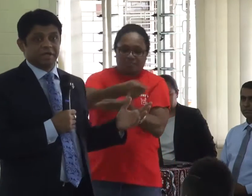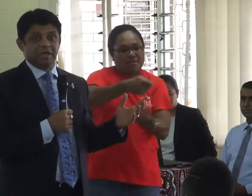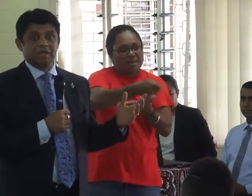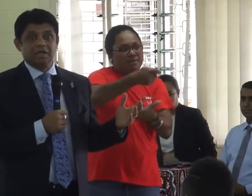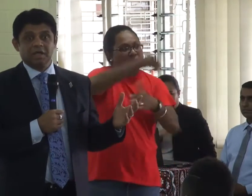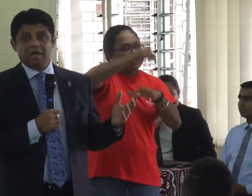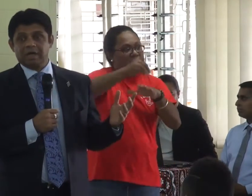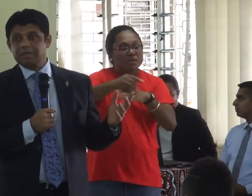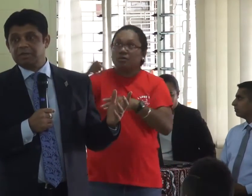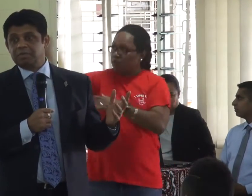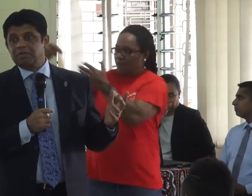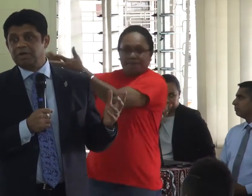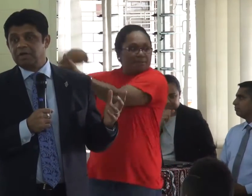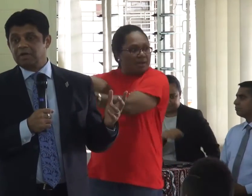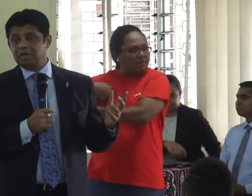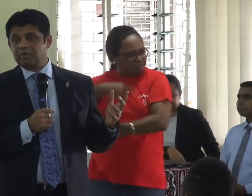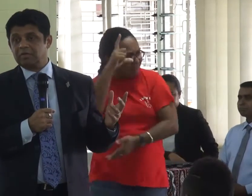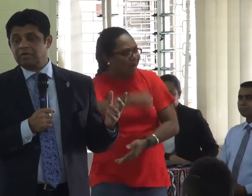it against the